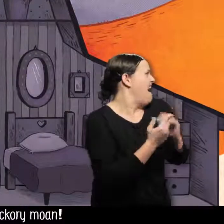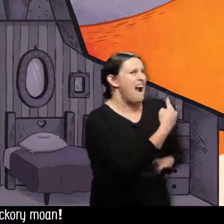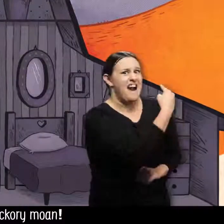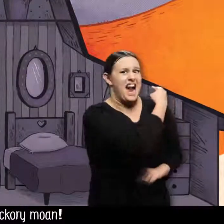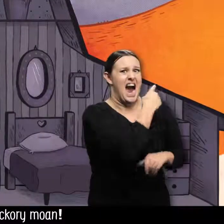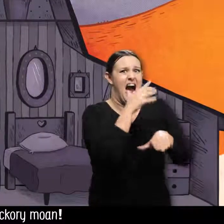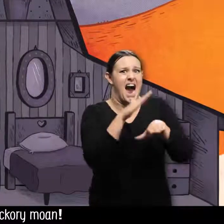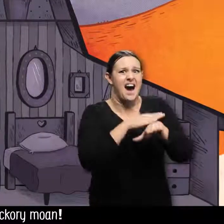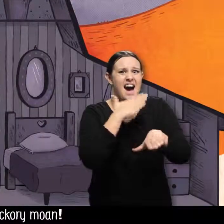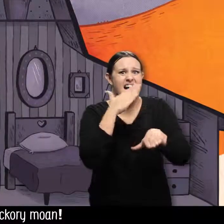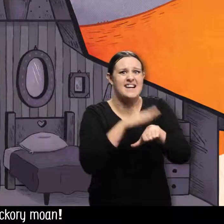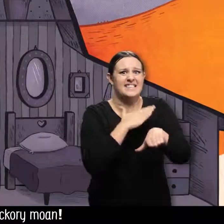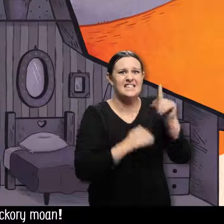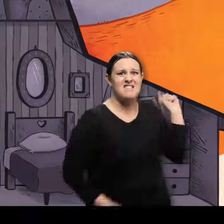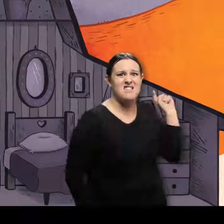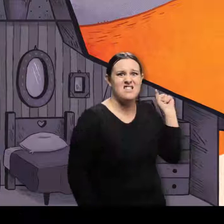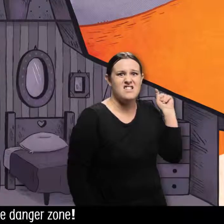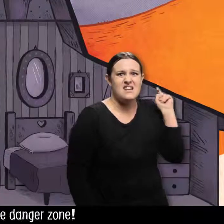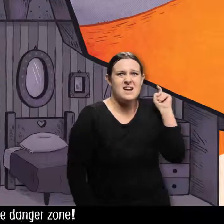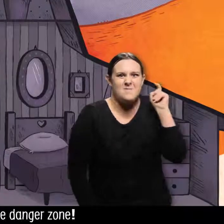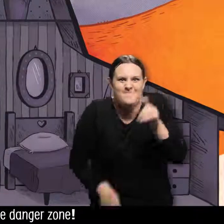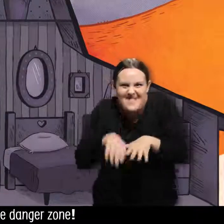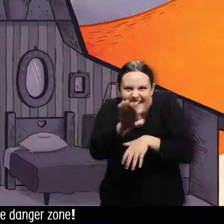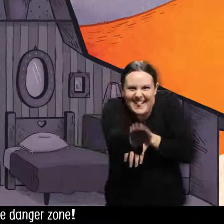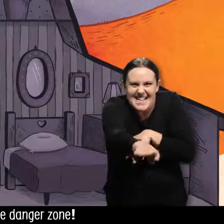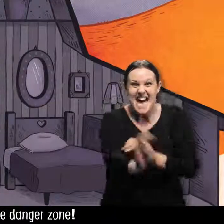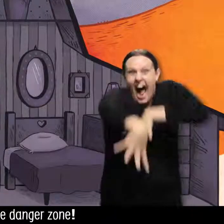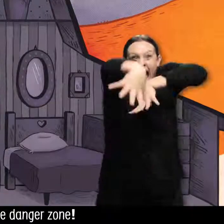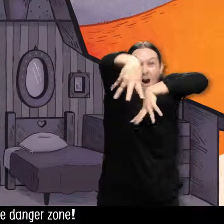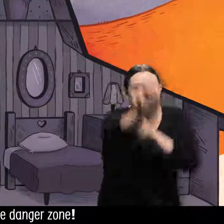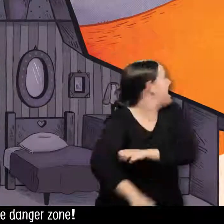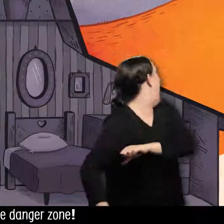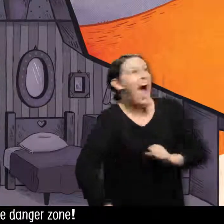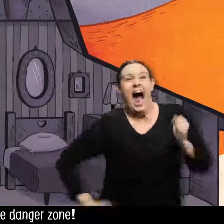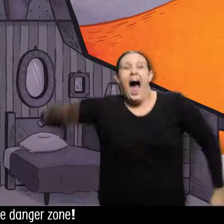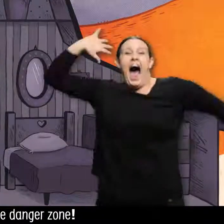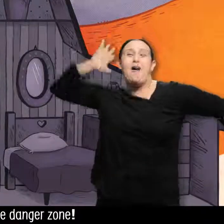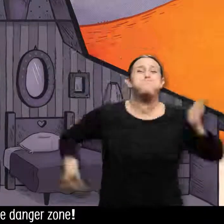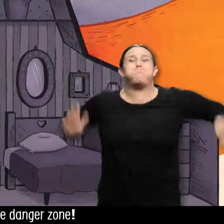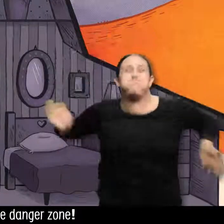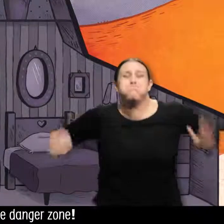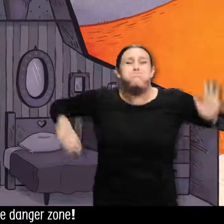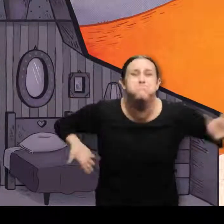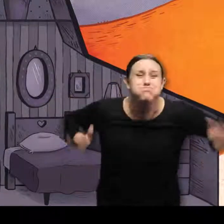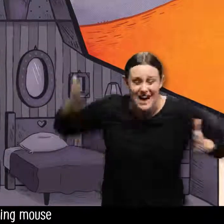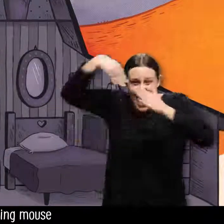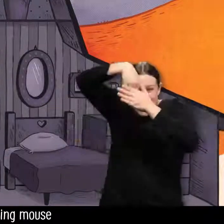hickory dickory moan trapped in the danger zone